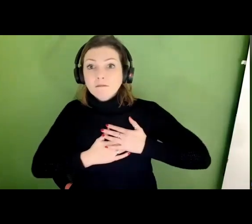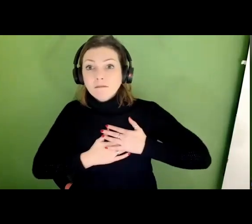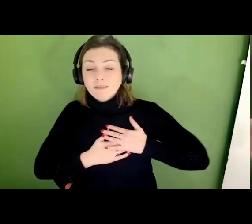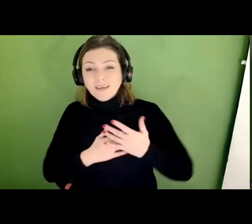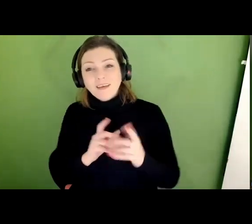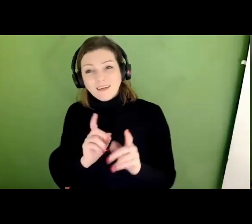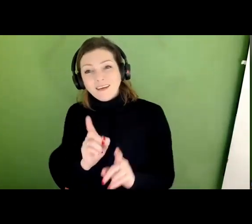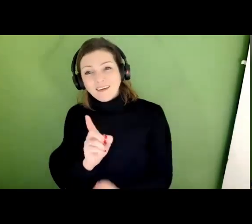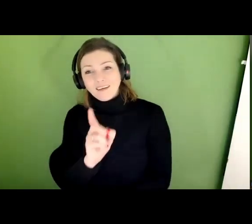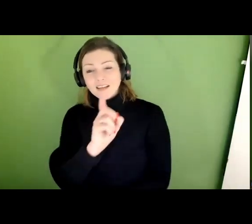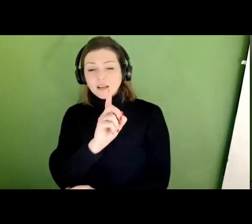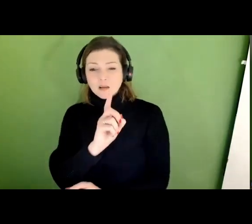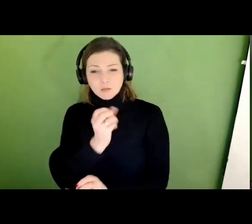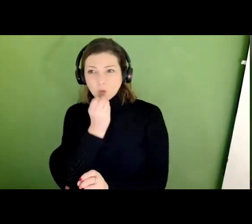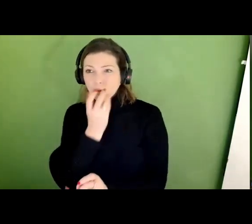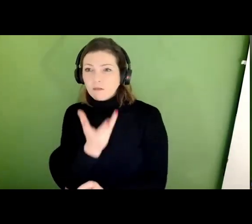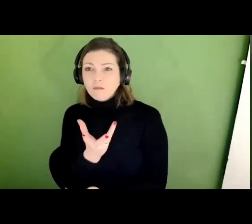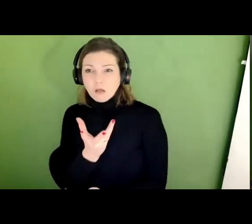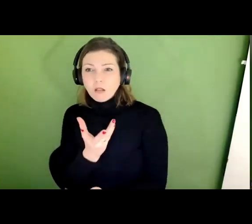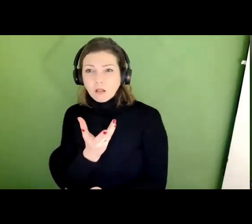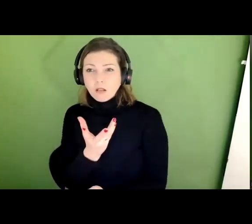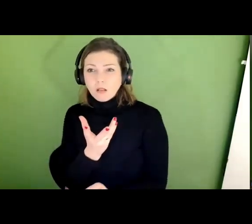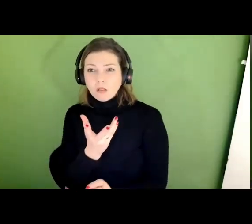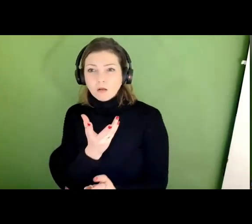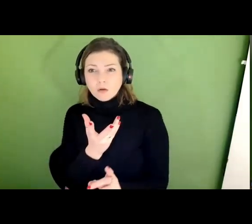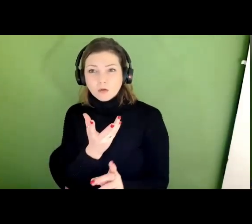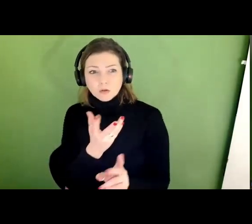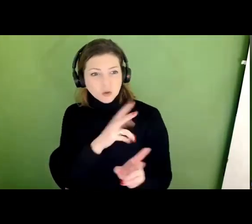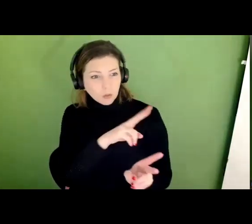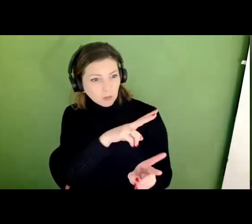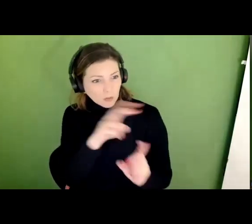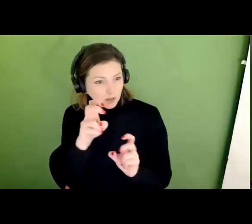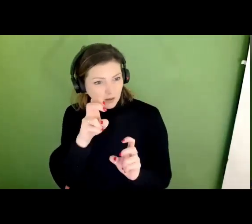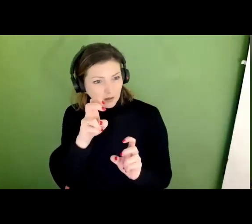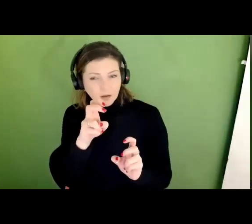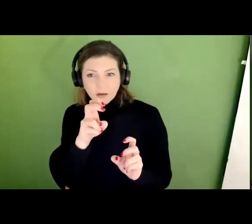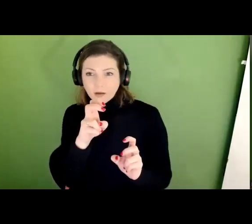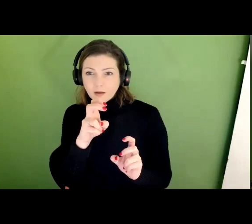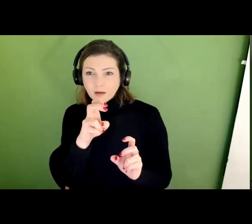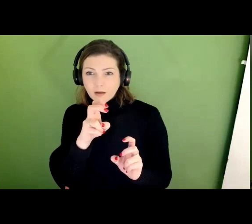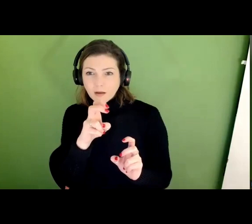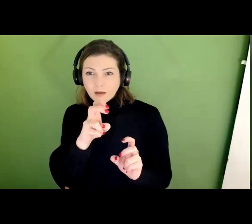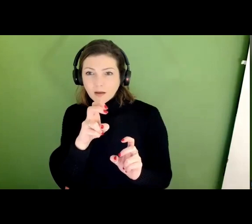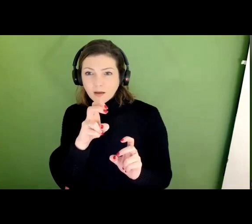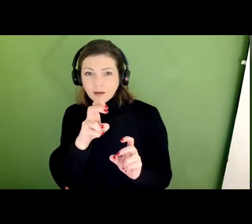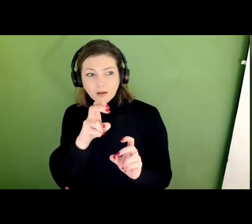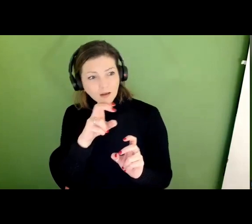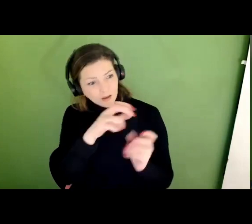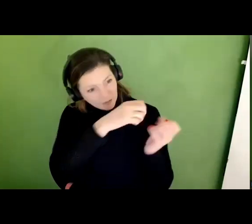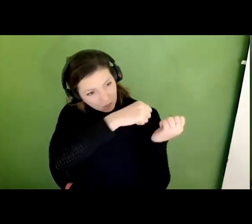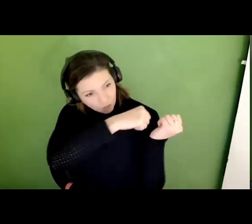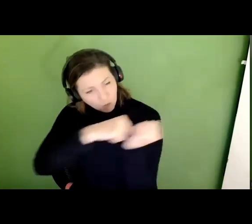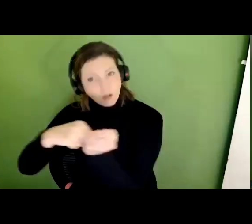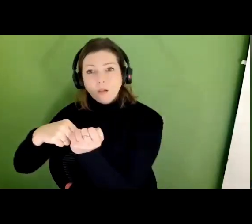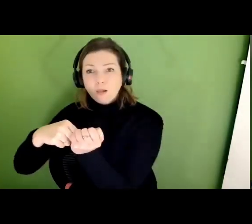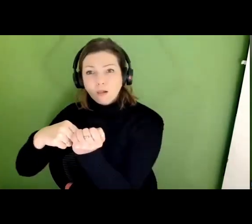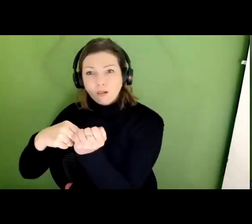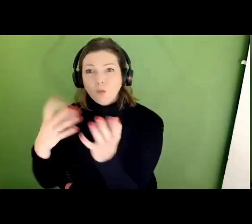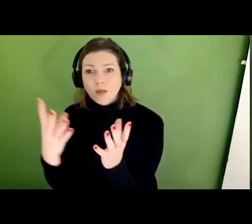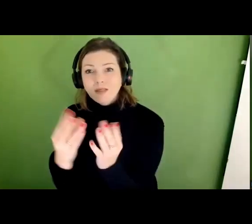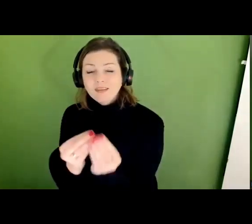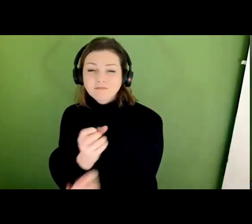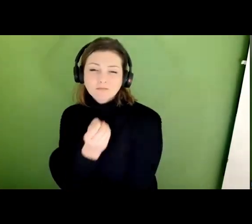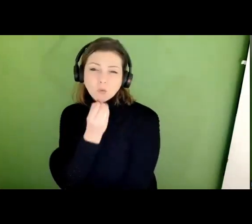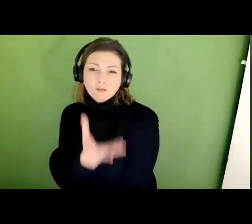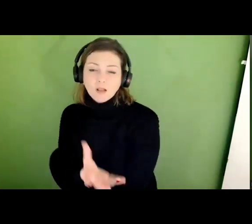fantastic picking up of the reader and taking us on that emotional journey with you. Thank you so much, Susan. Now we have